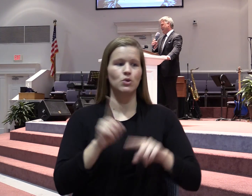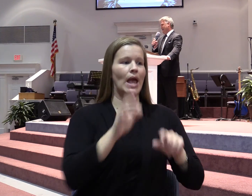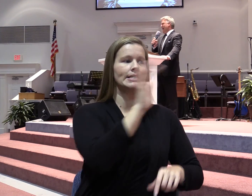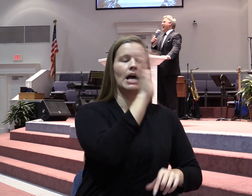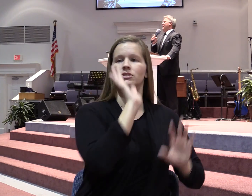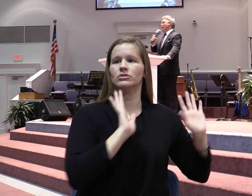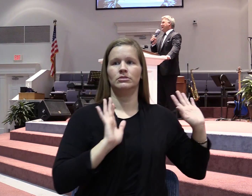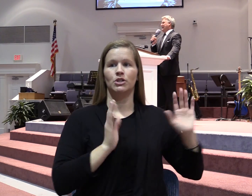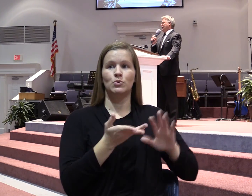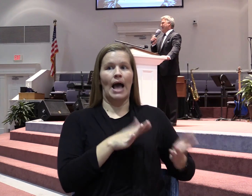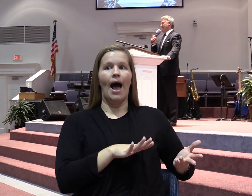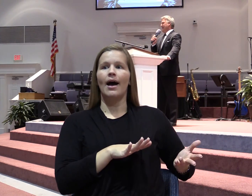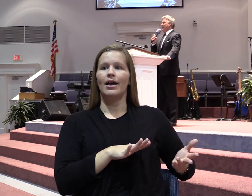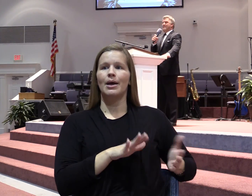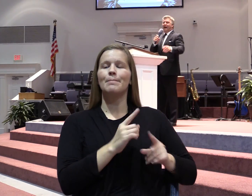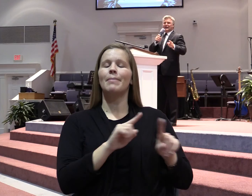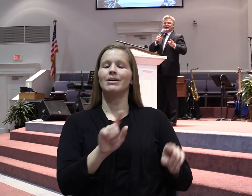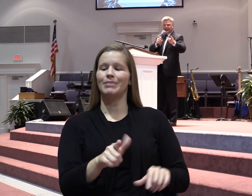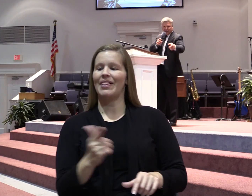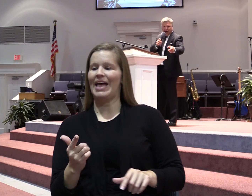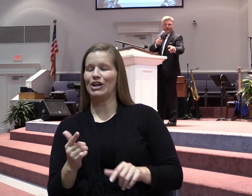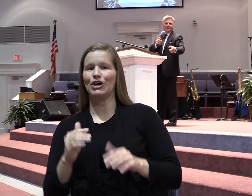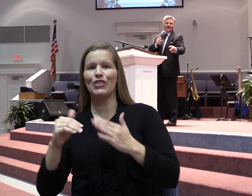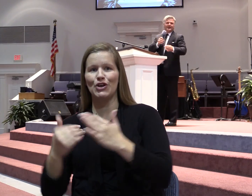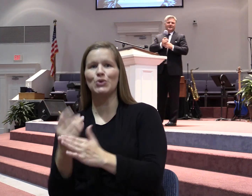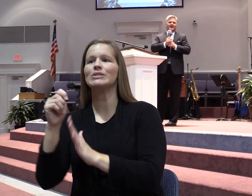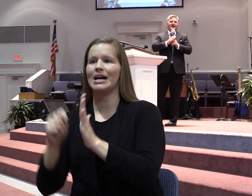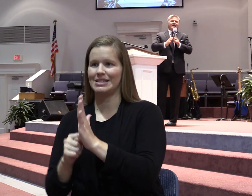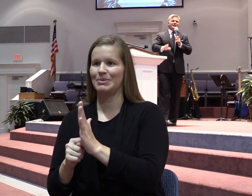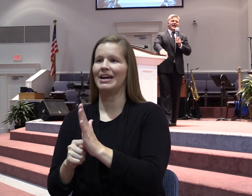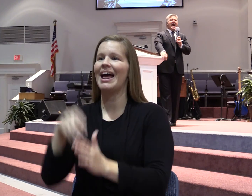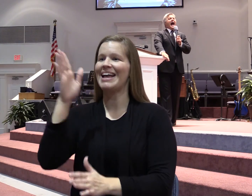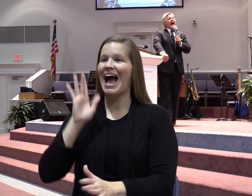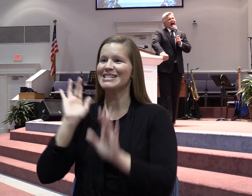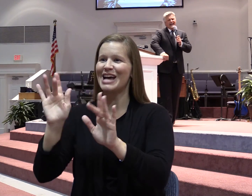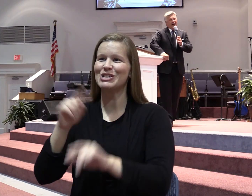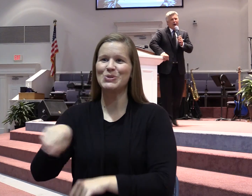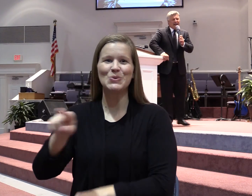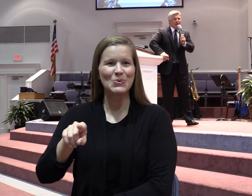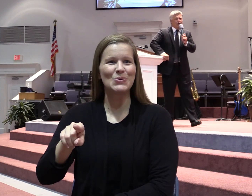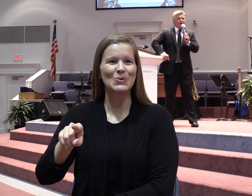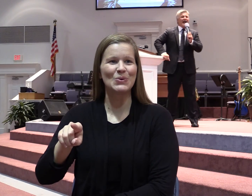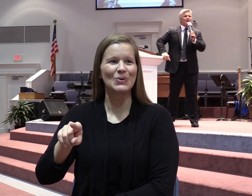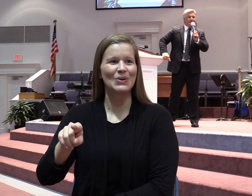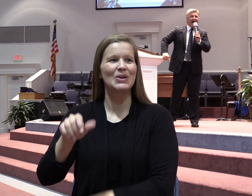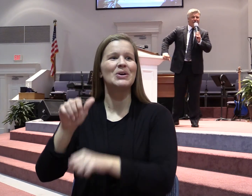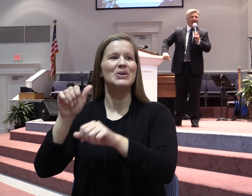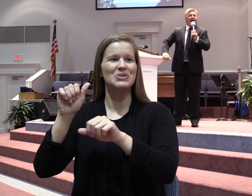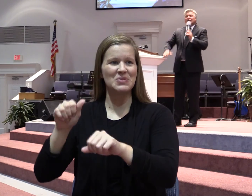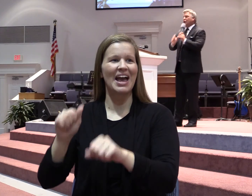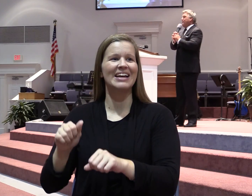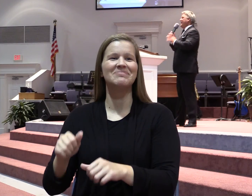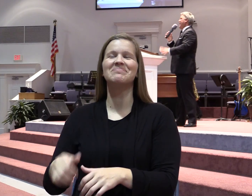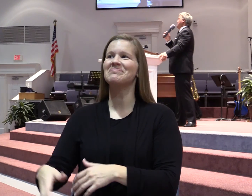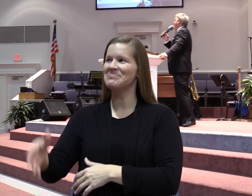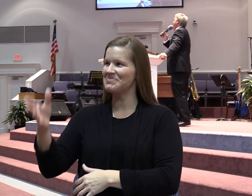died. In the New Testament, the mountain touched you. You see, not only could you touch the mountain,